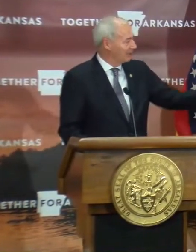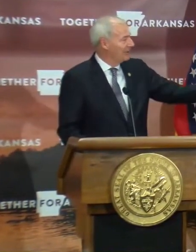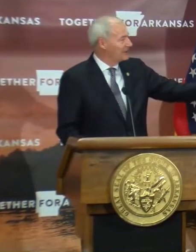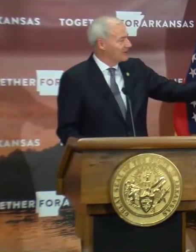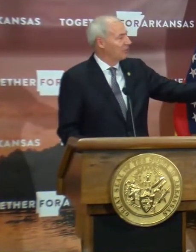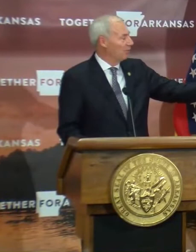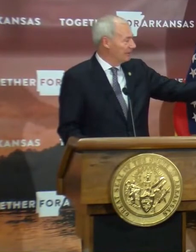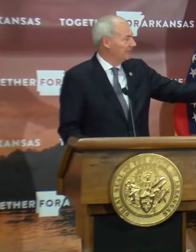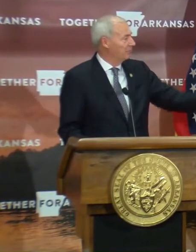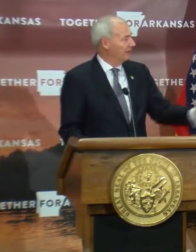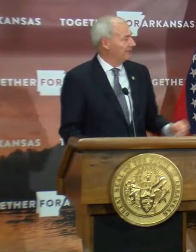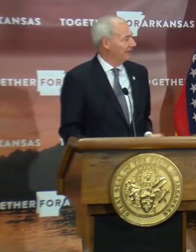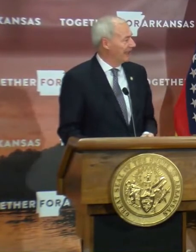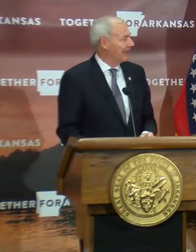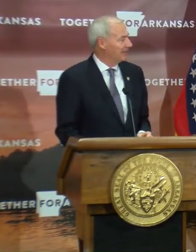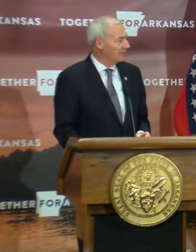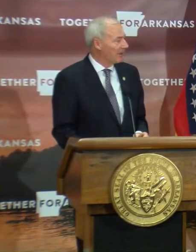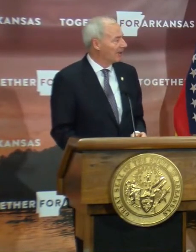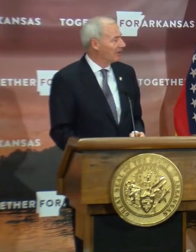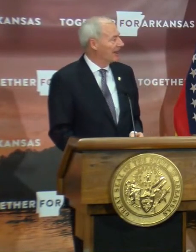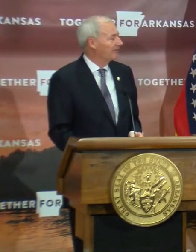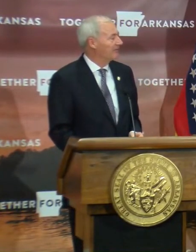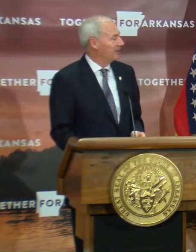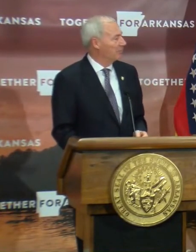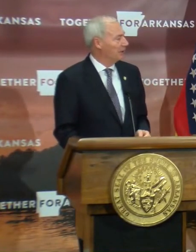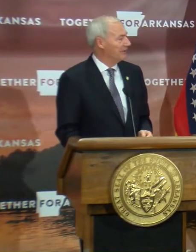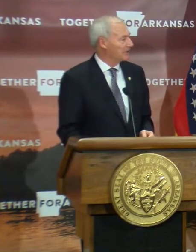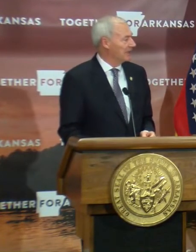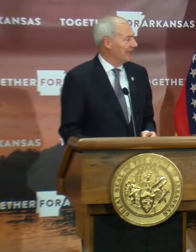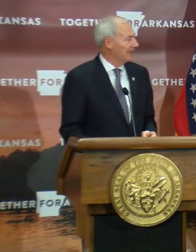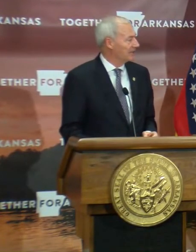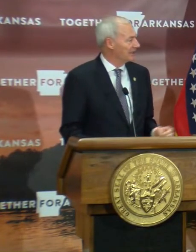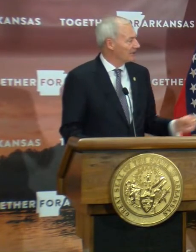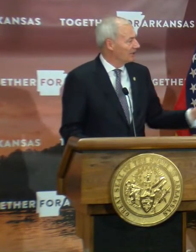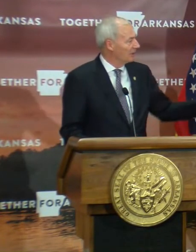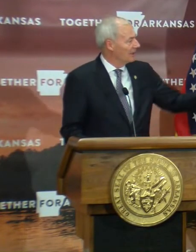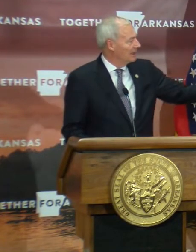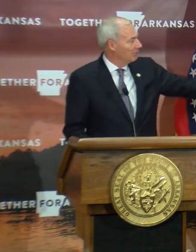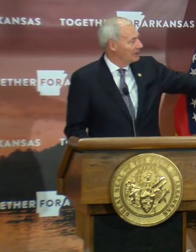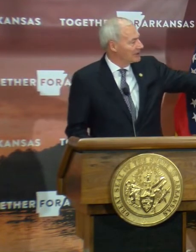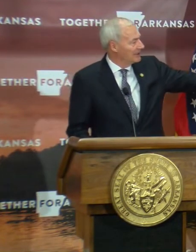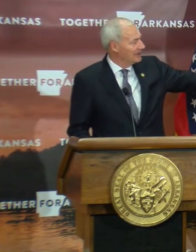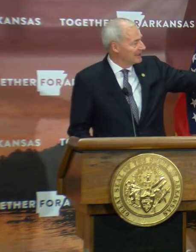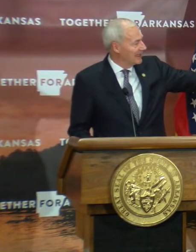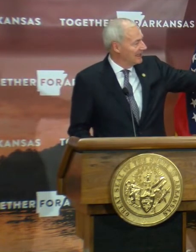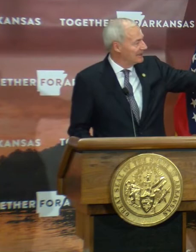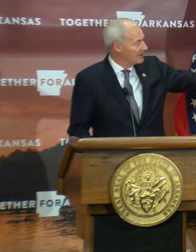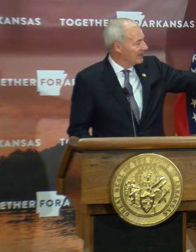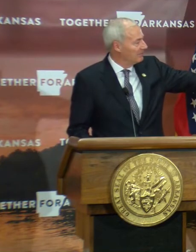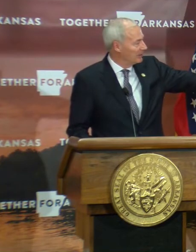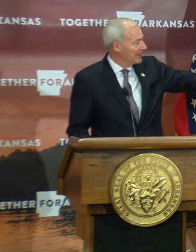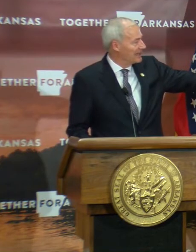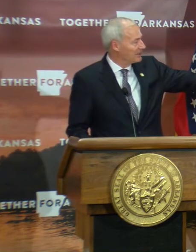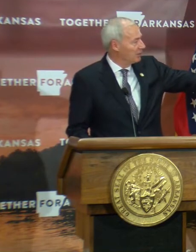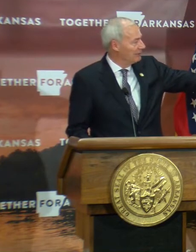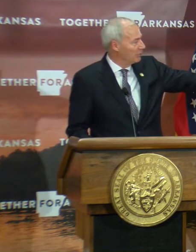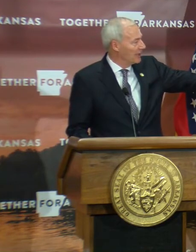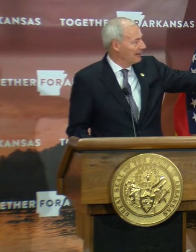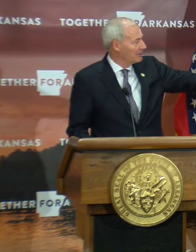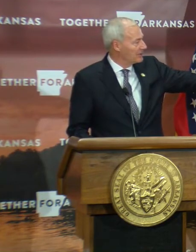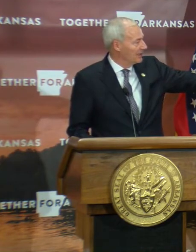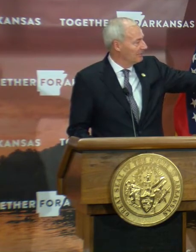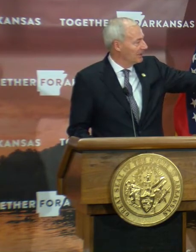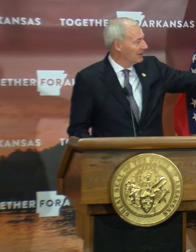and increases what we've had in the bar graph on previous days. And so where you see today's number, the last